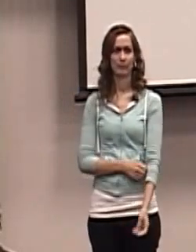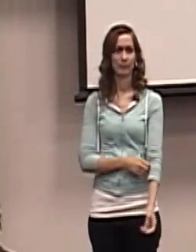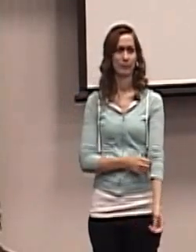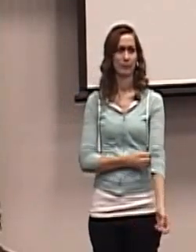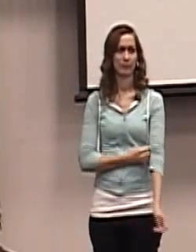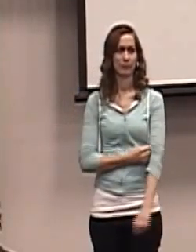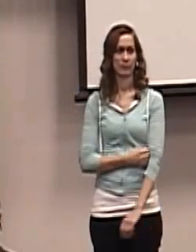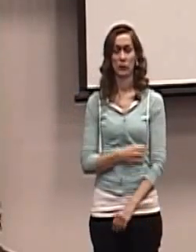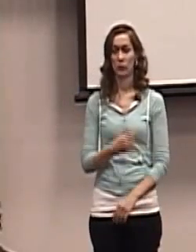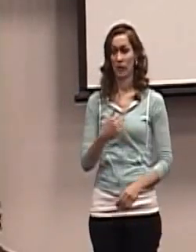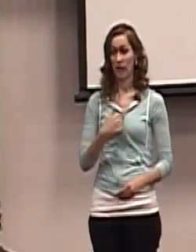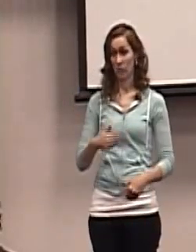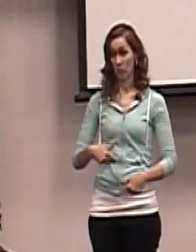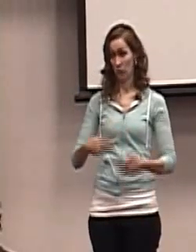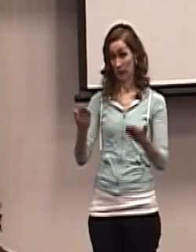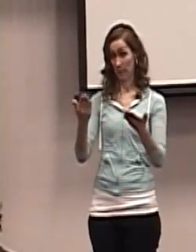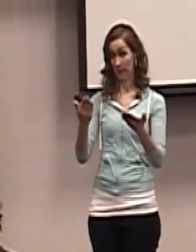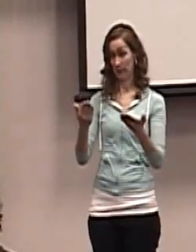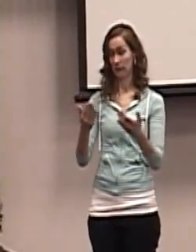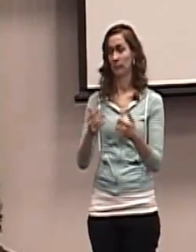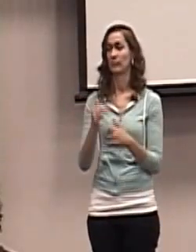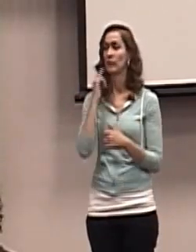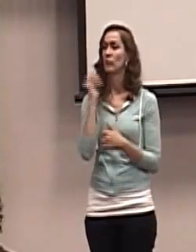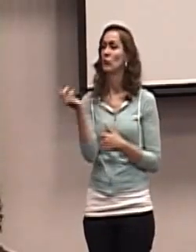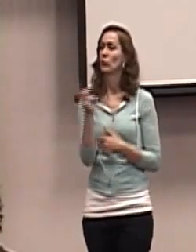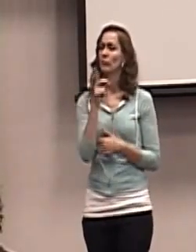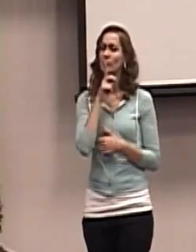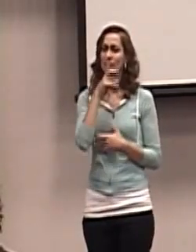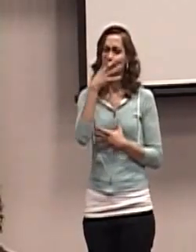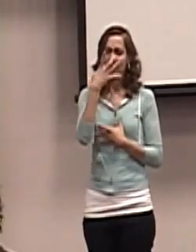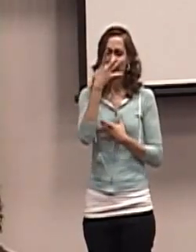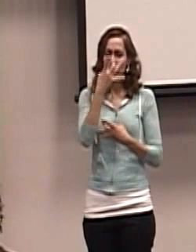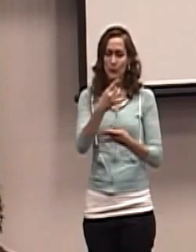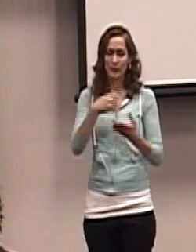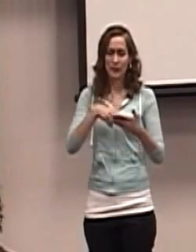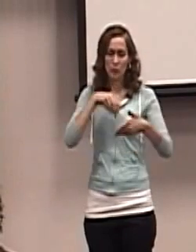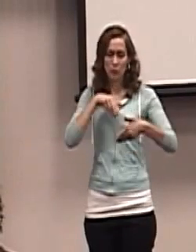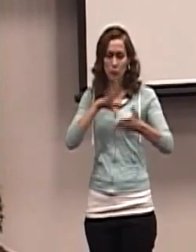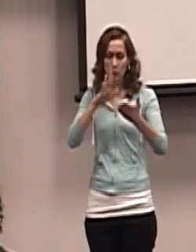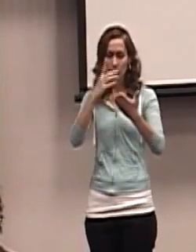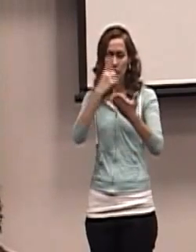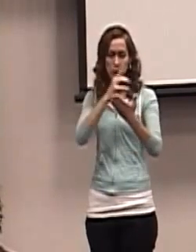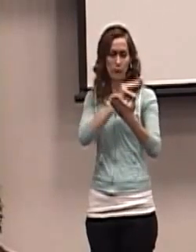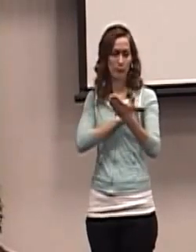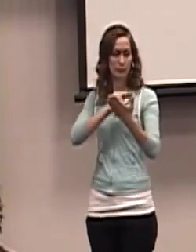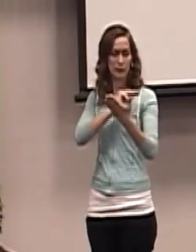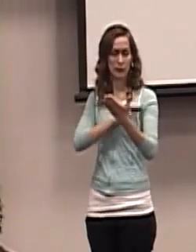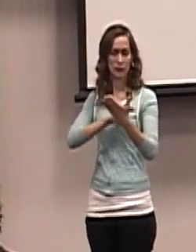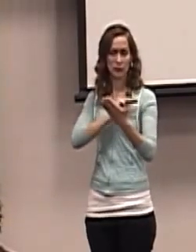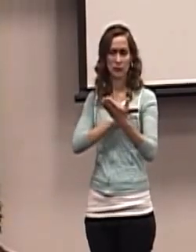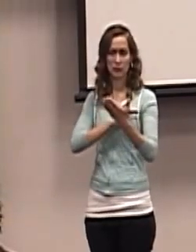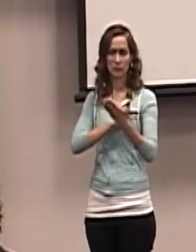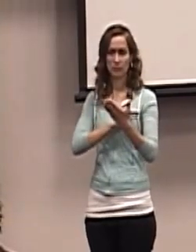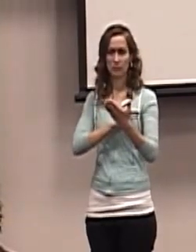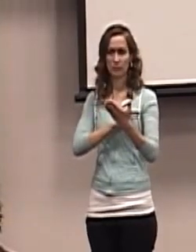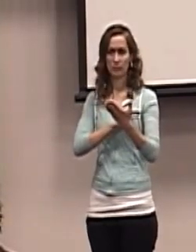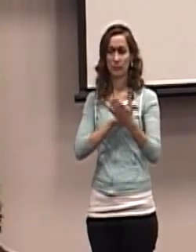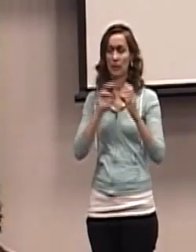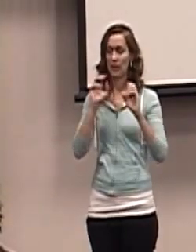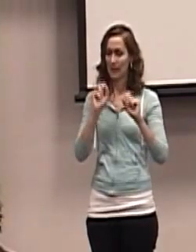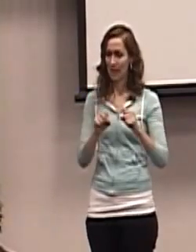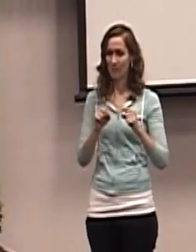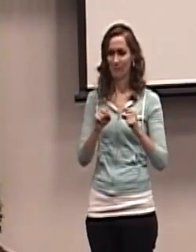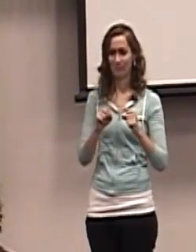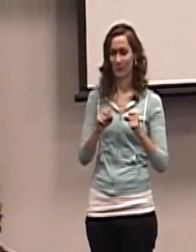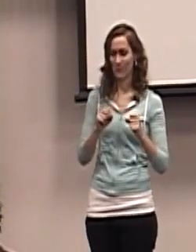What I'd recommend, if any of you are really interested in this kind of approach to missions, I tell you what, it can be an